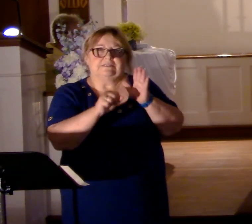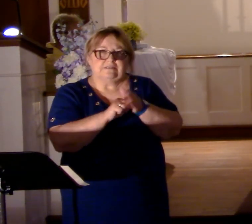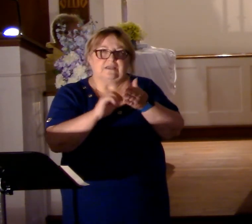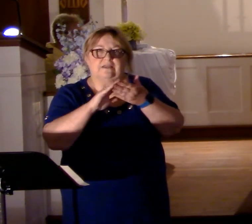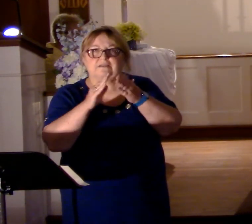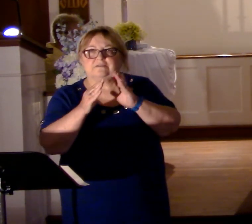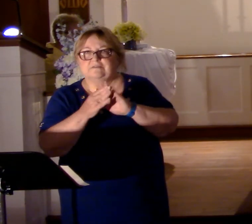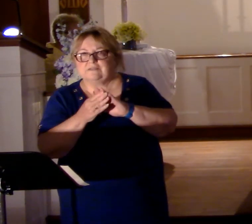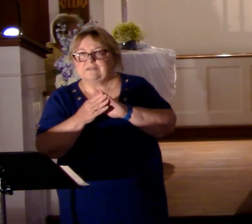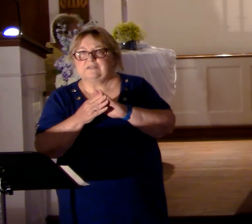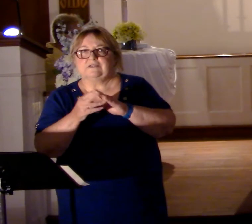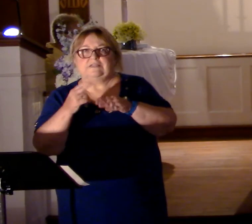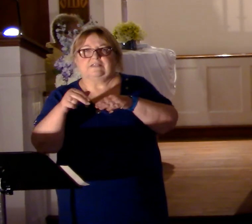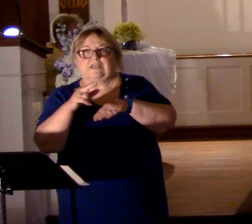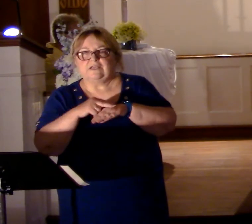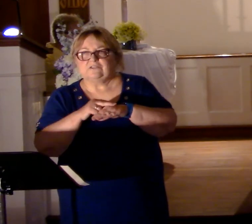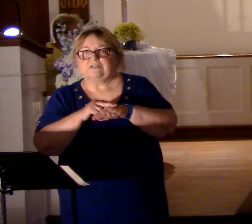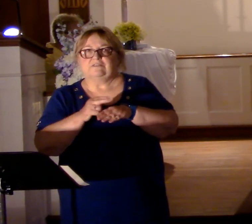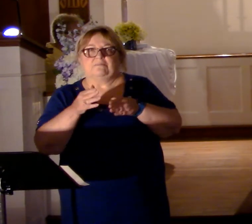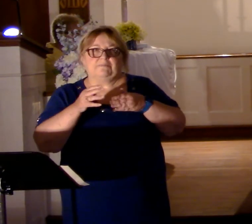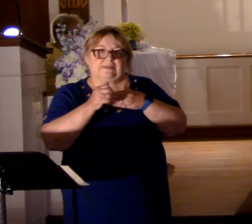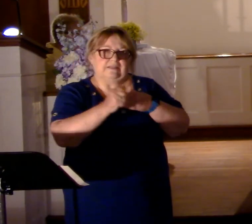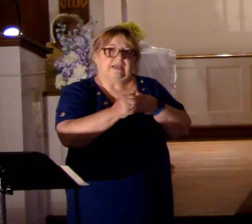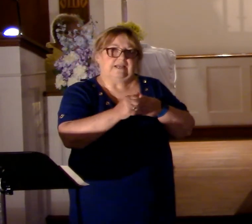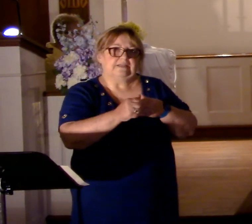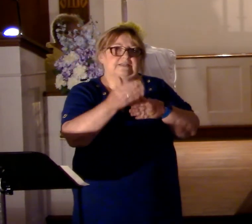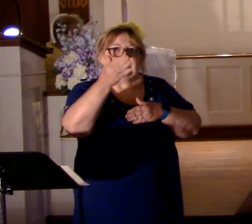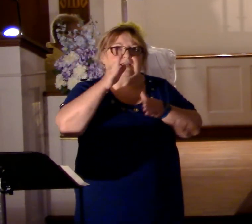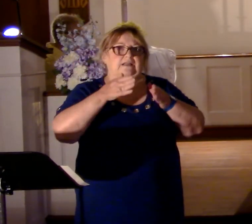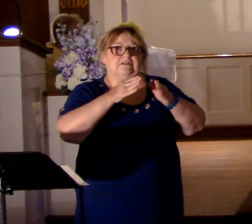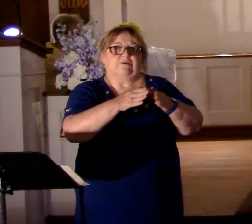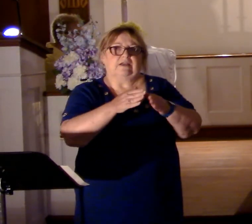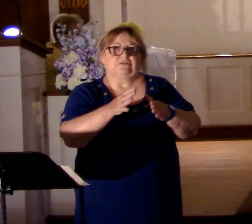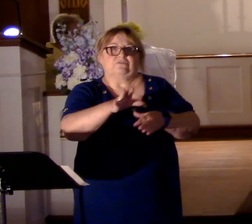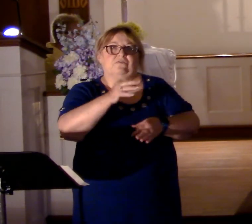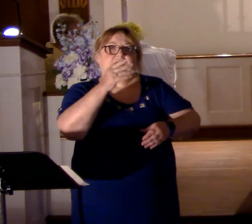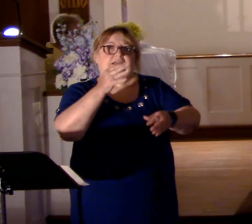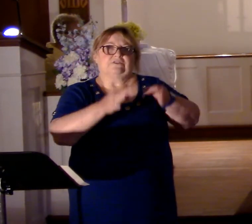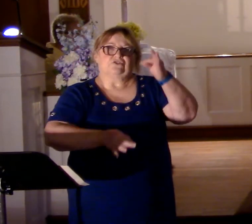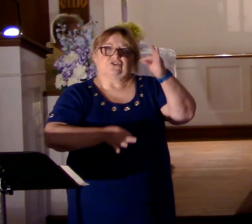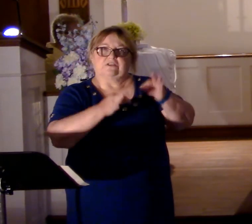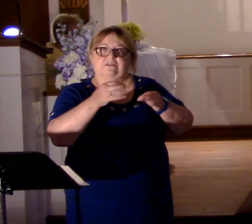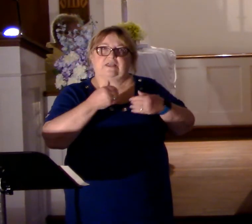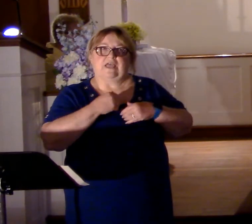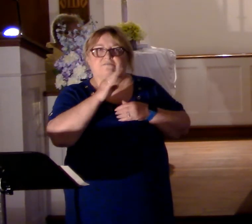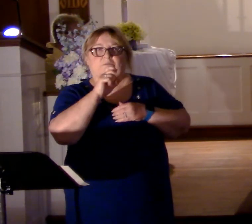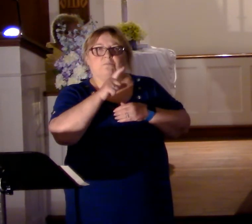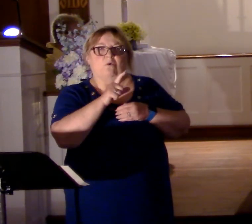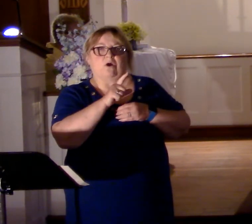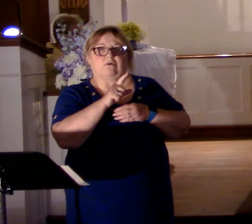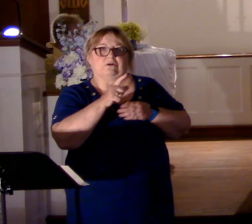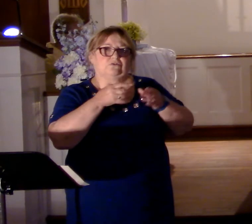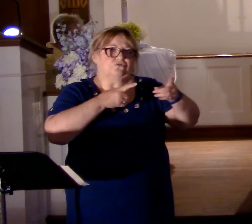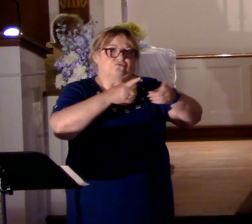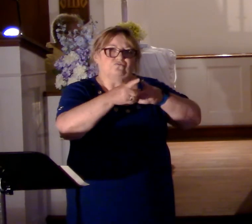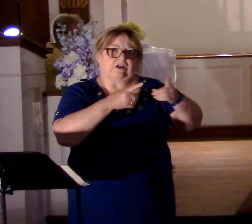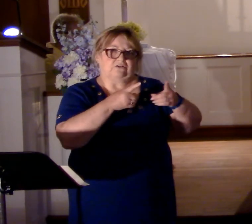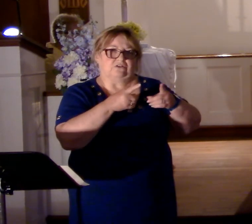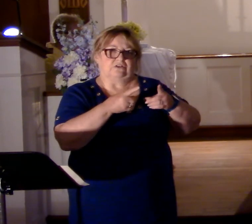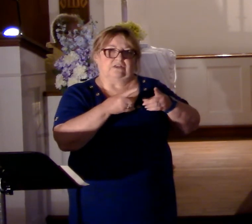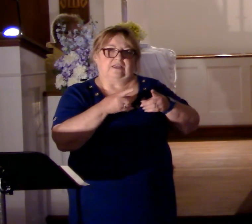led in a godly way to find justice and have a moral compass as they